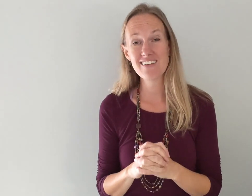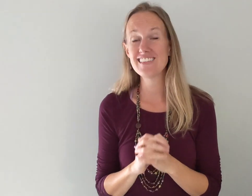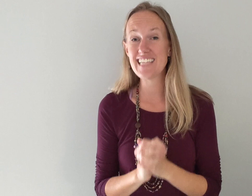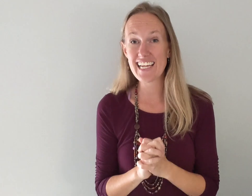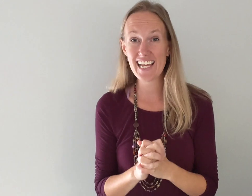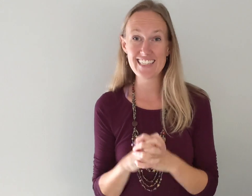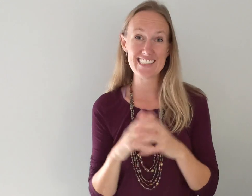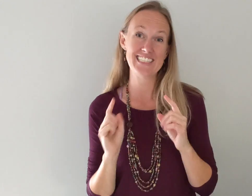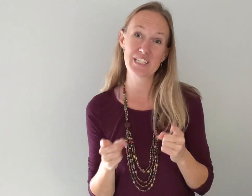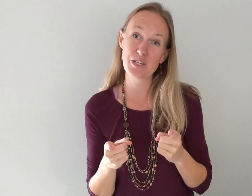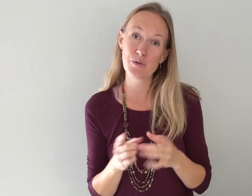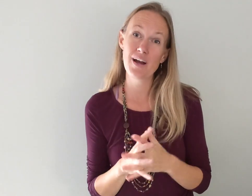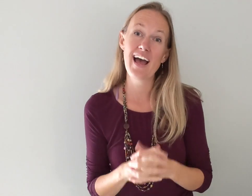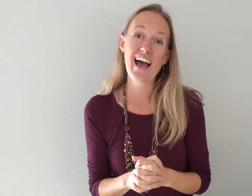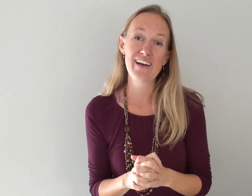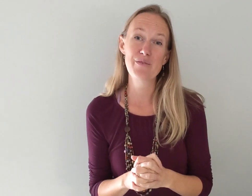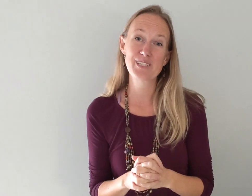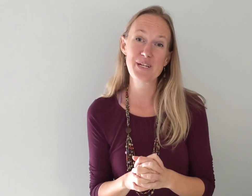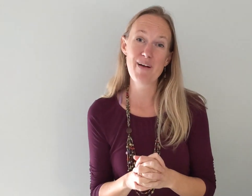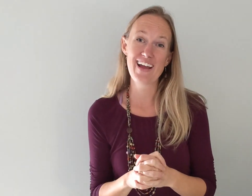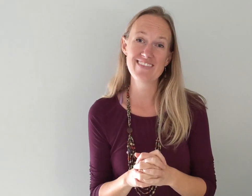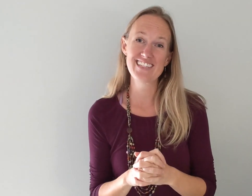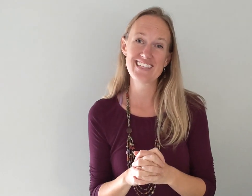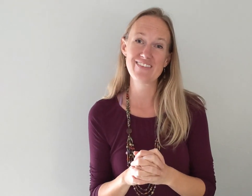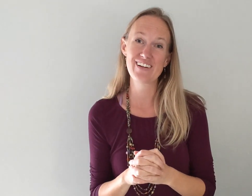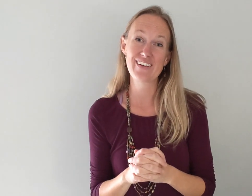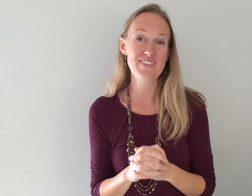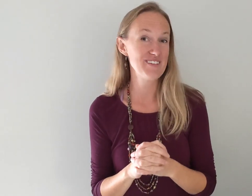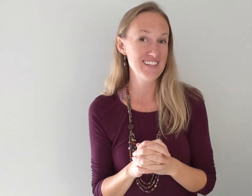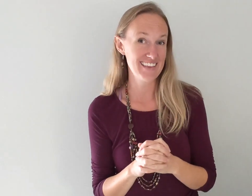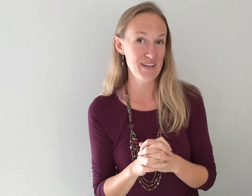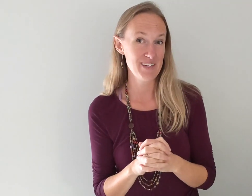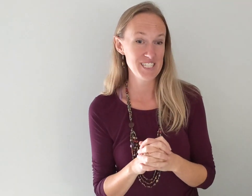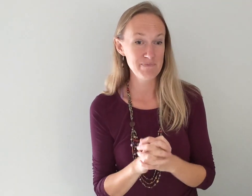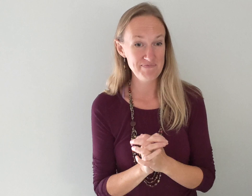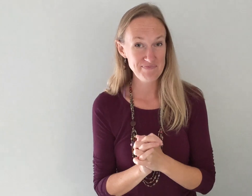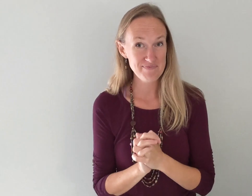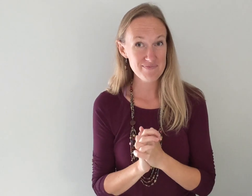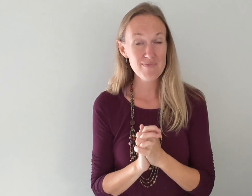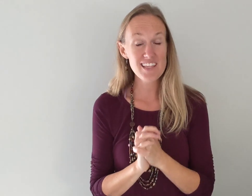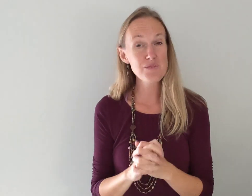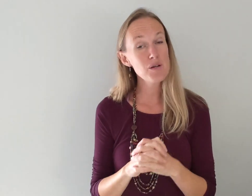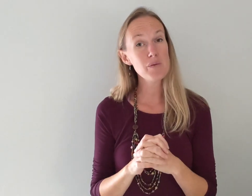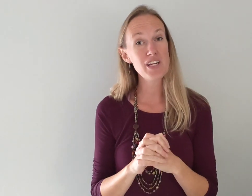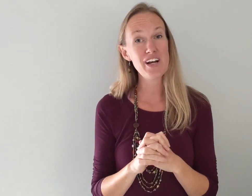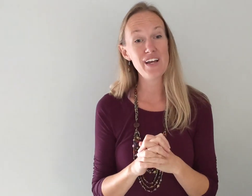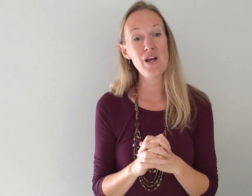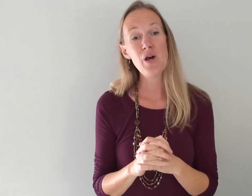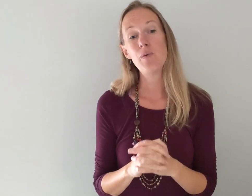channel dedicated to teaching you how to worship our Heavenly Savior through sign language. This week we're working on What a